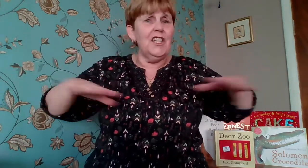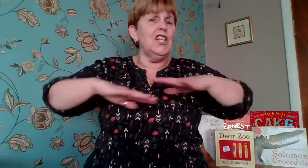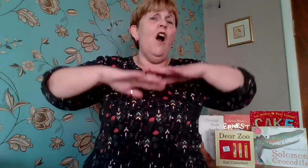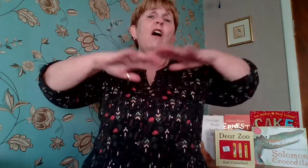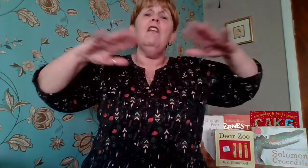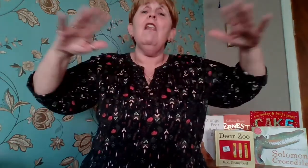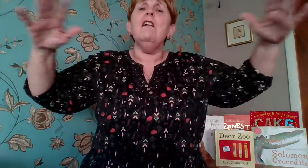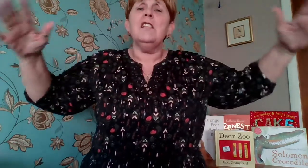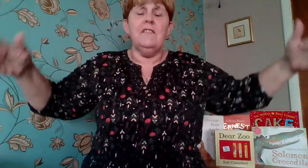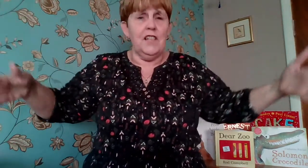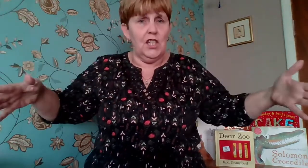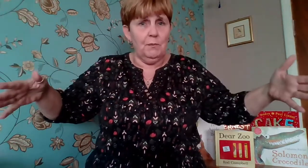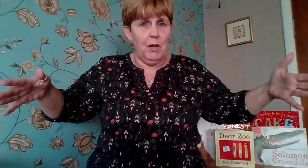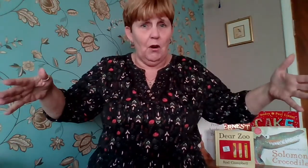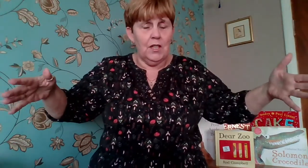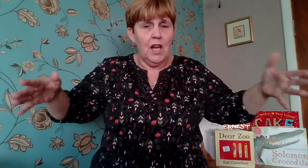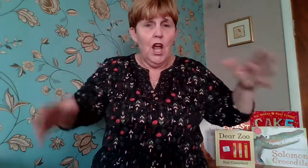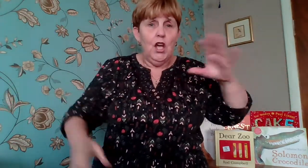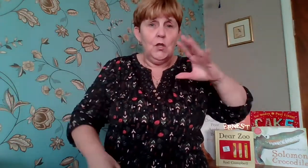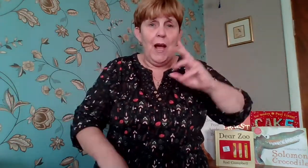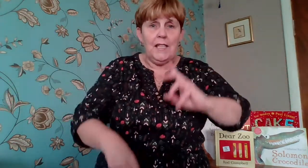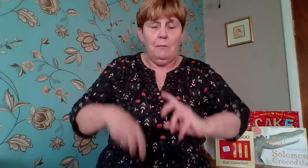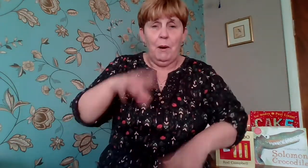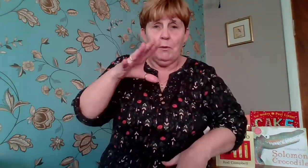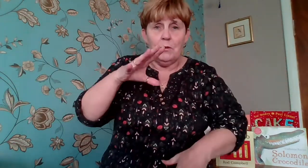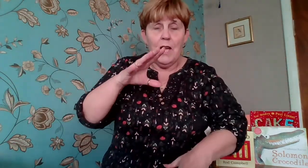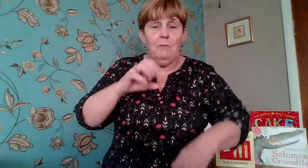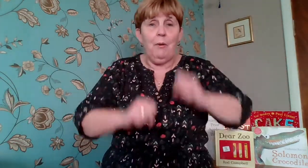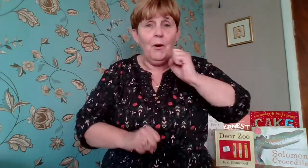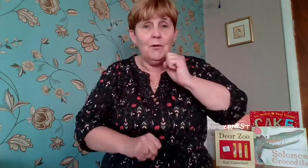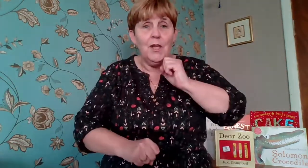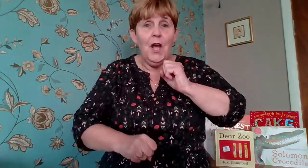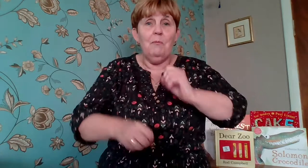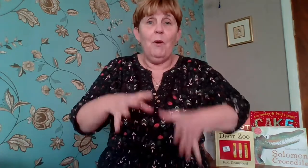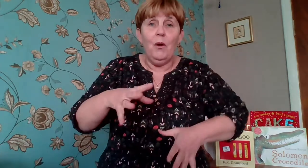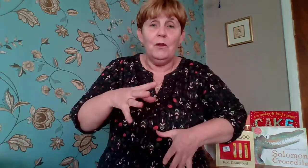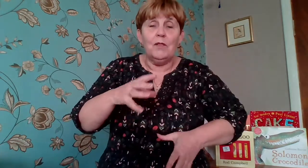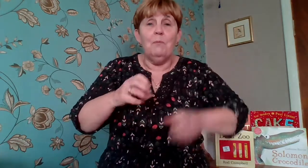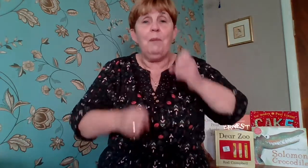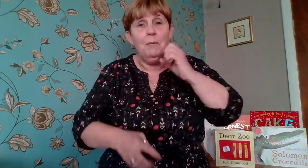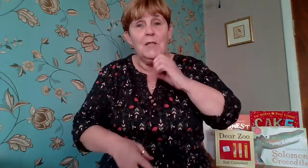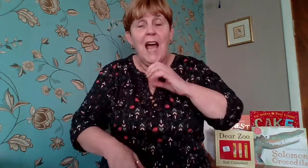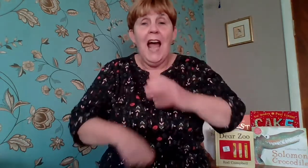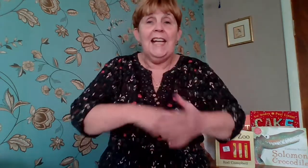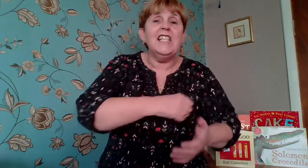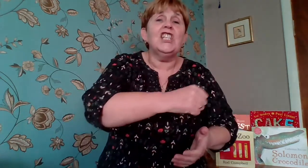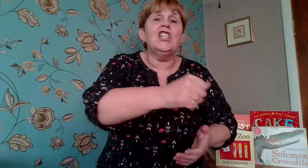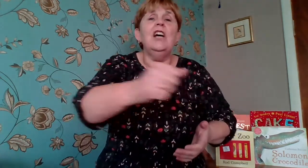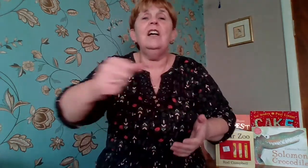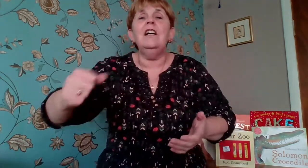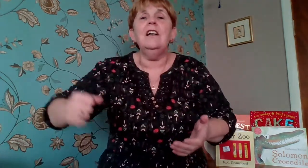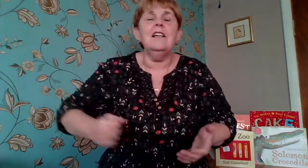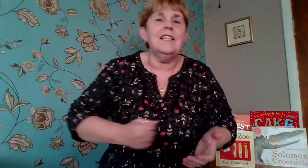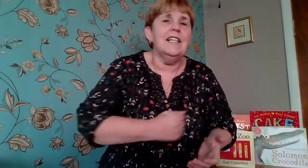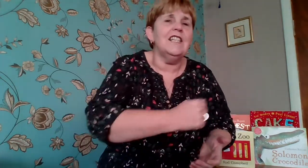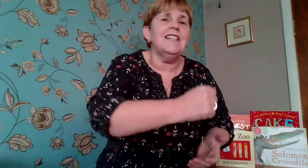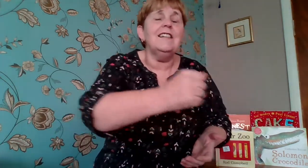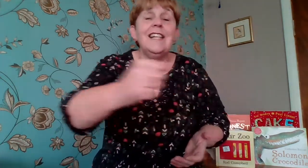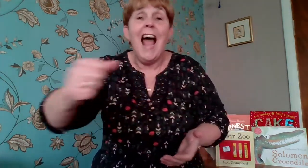and lots of villages beyond. So as it bubbled and boiled and boiled and bubbled, he stirred it and stirred it. And